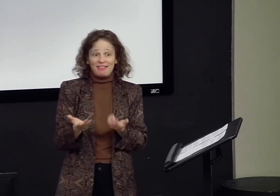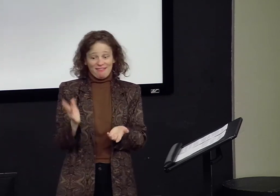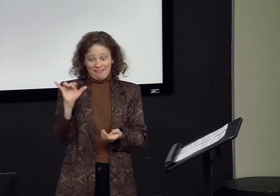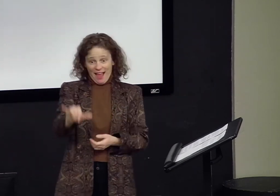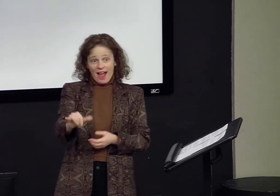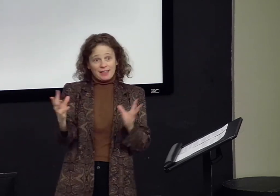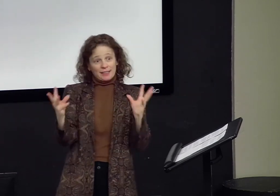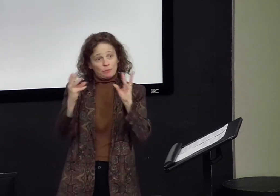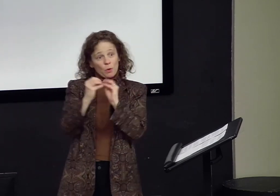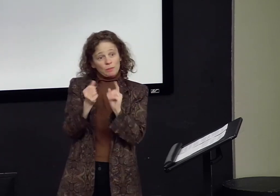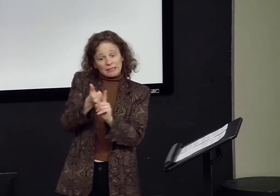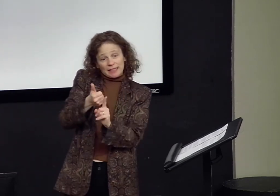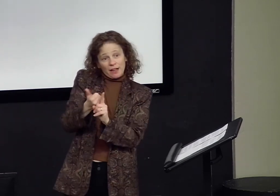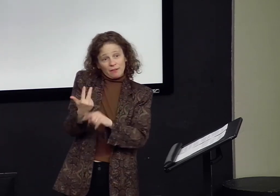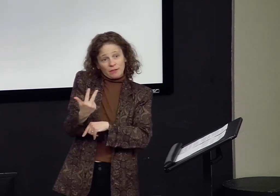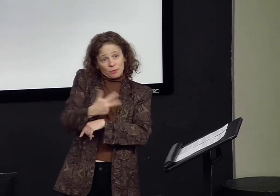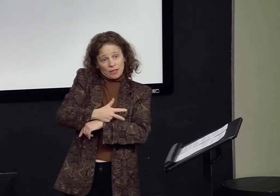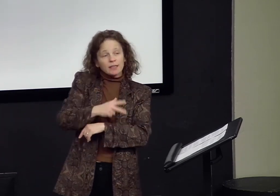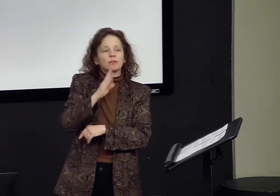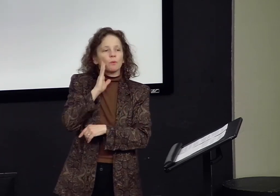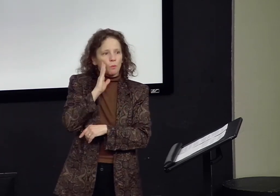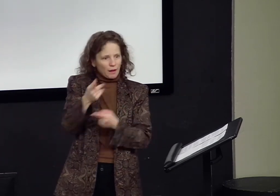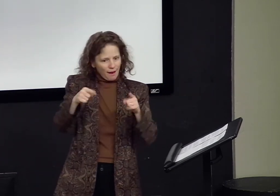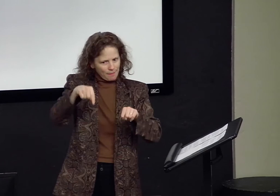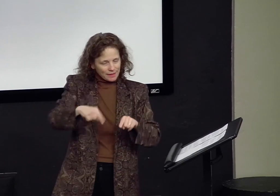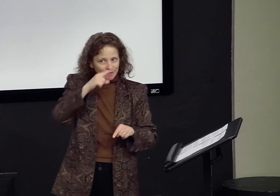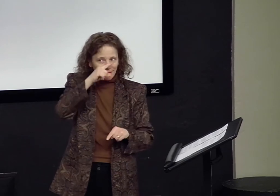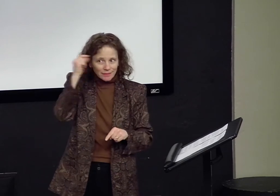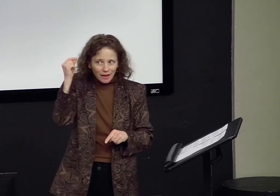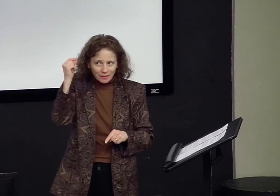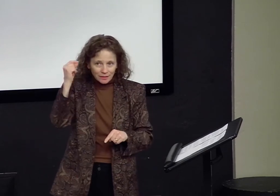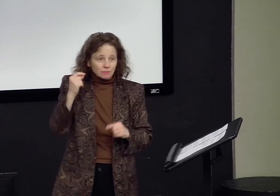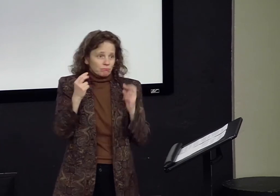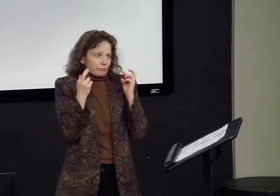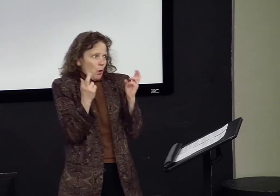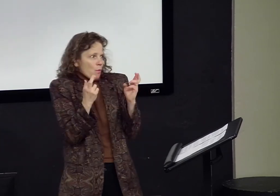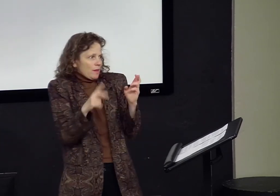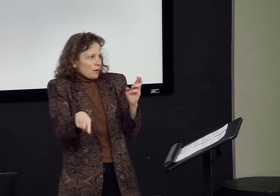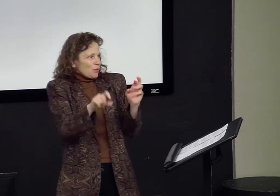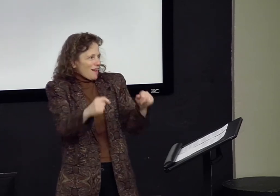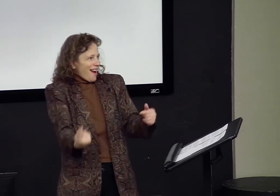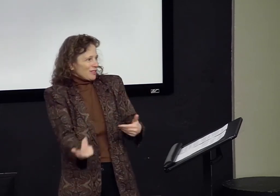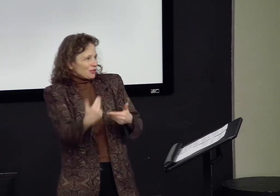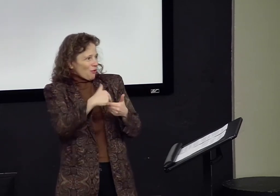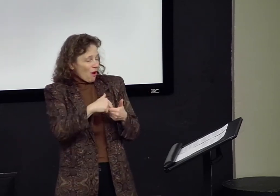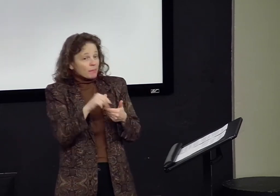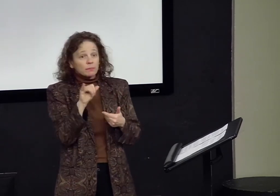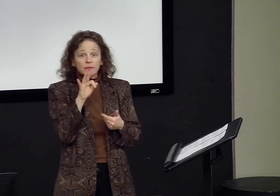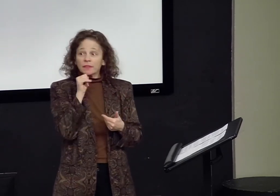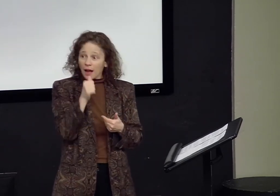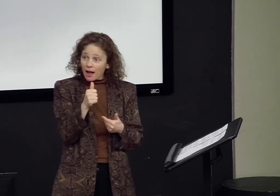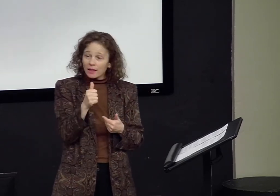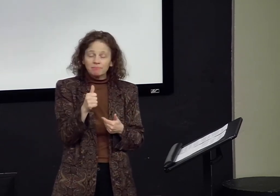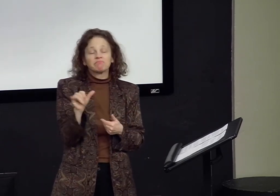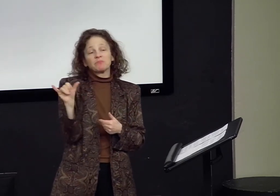from around the world to give a presentation, and it will be happening here at Gallaudet, and so hopefully people will be able to join for